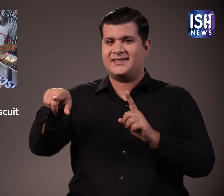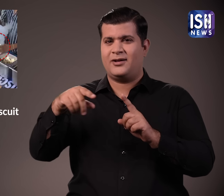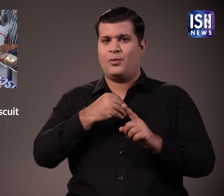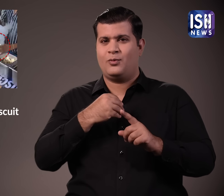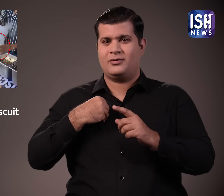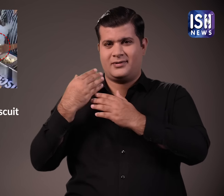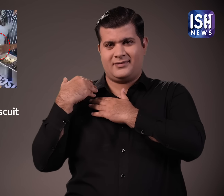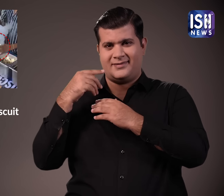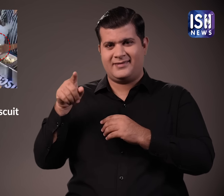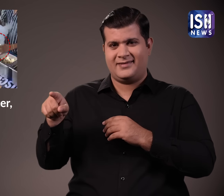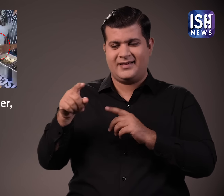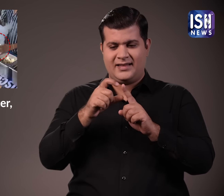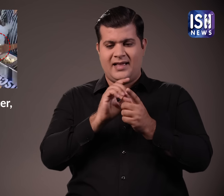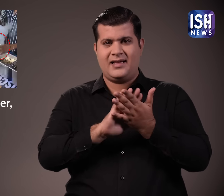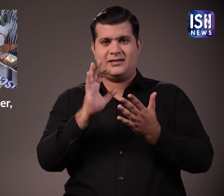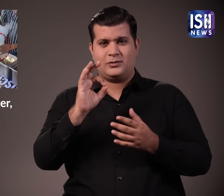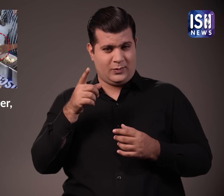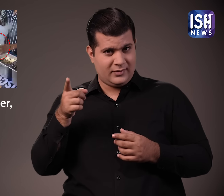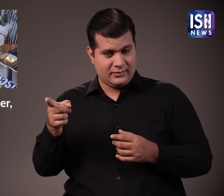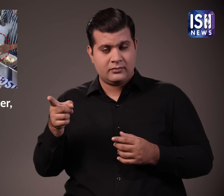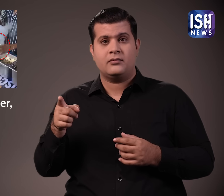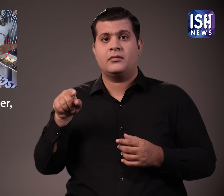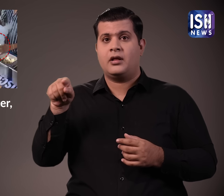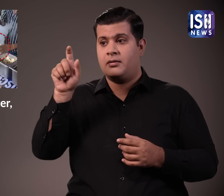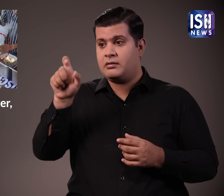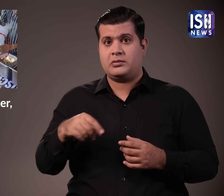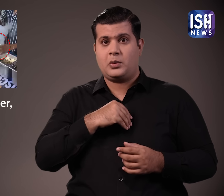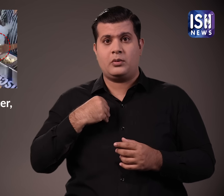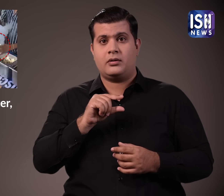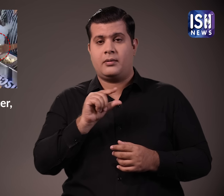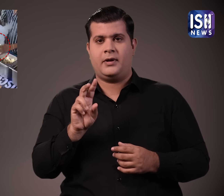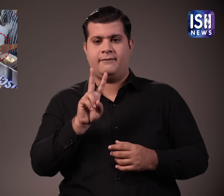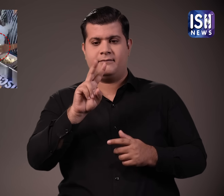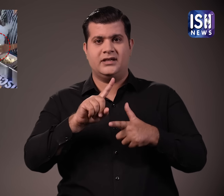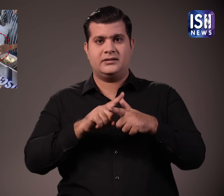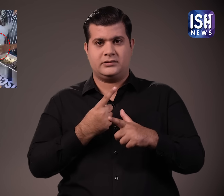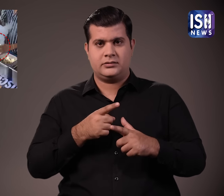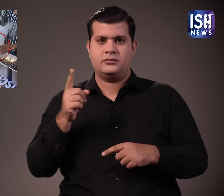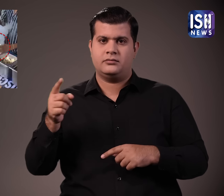District Health Officer, DHO Dr. Vijay Jindal tested the samples and announced,